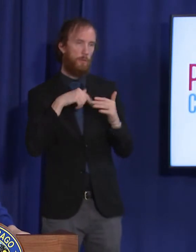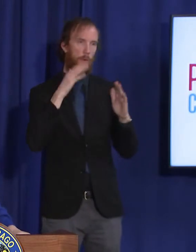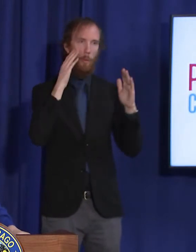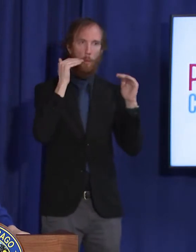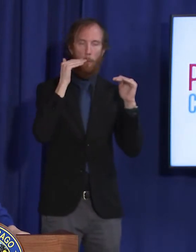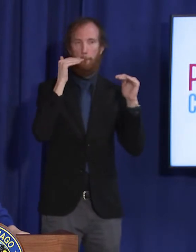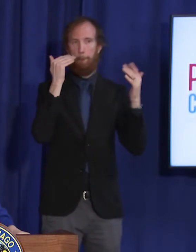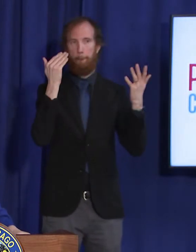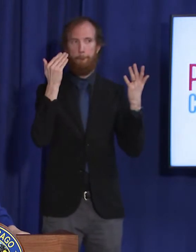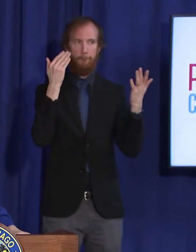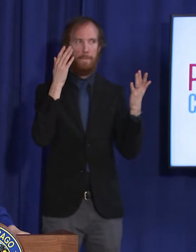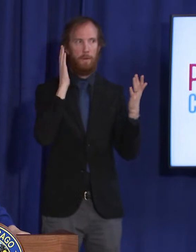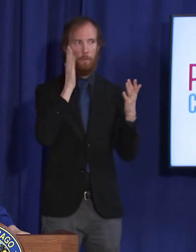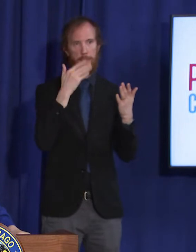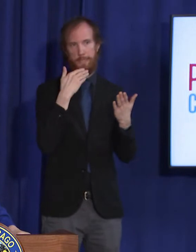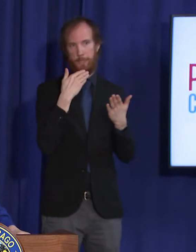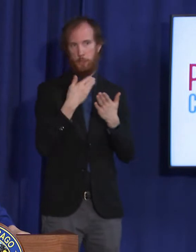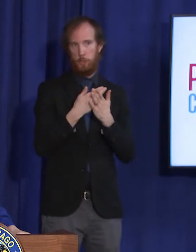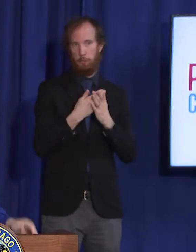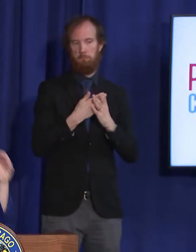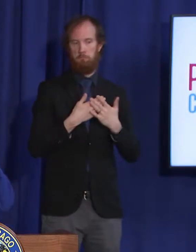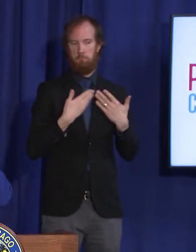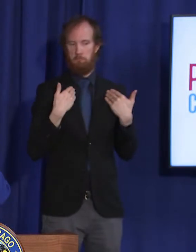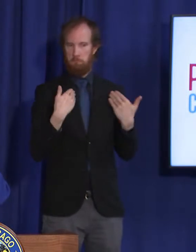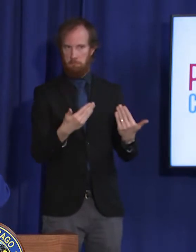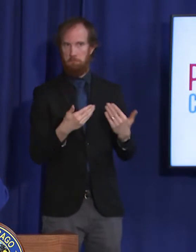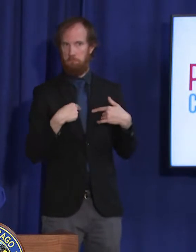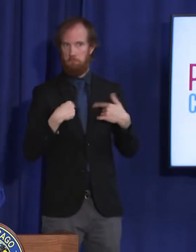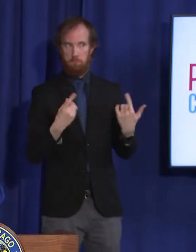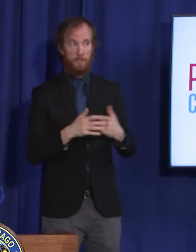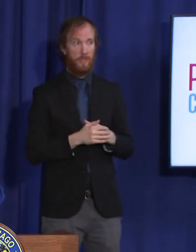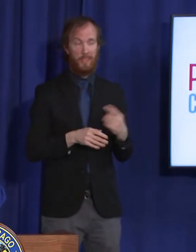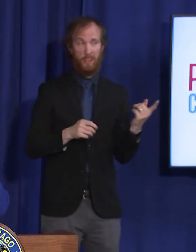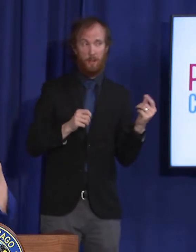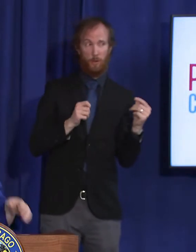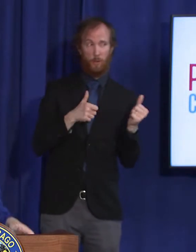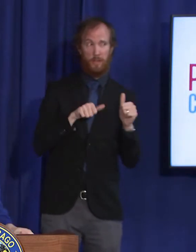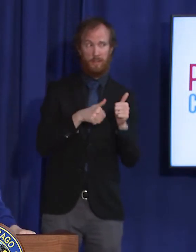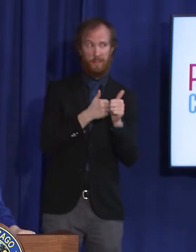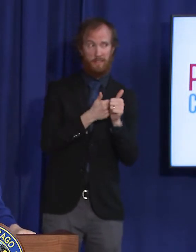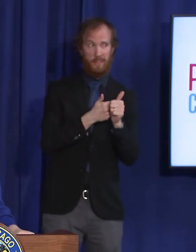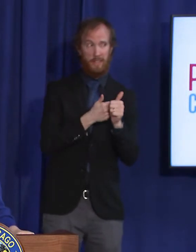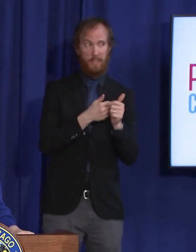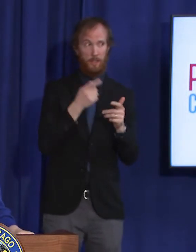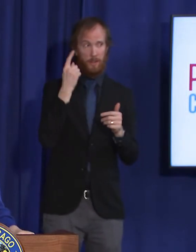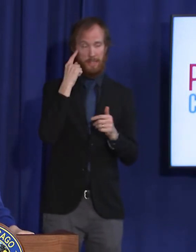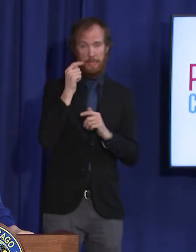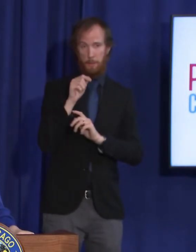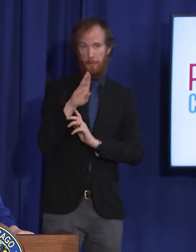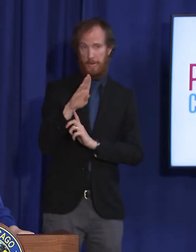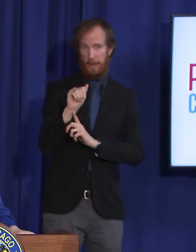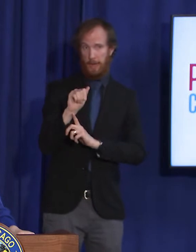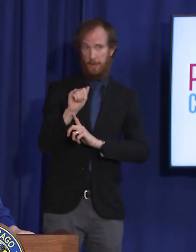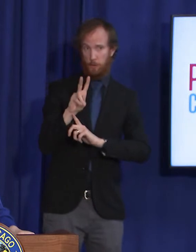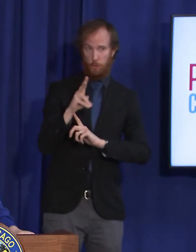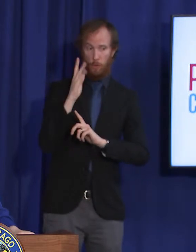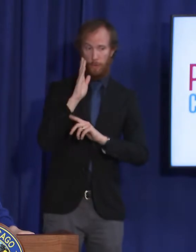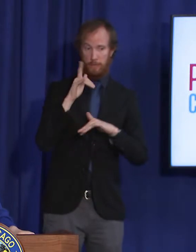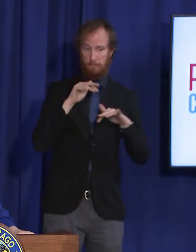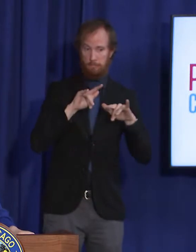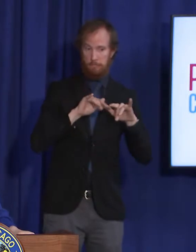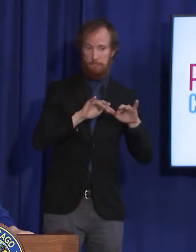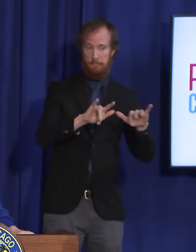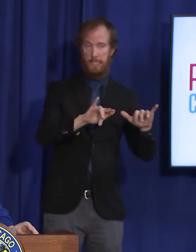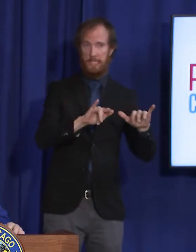that we'll be in a good place. And just a quick follow-up on that, with BA2 likely becoming the predominant strain, as you mentioned, do you anticipate any